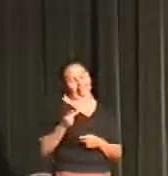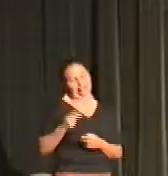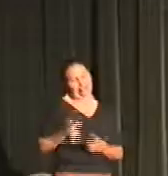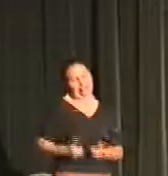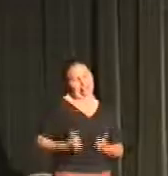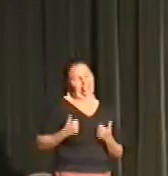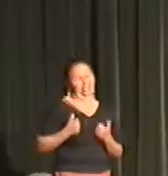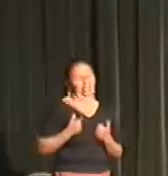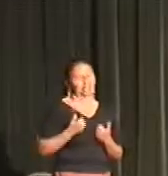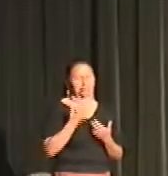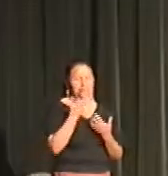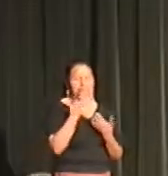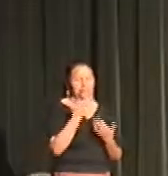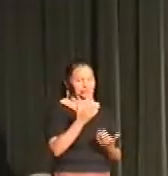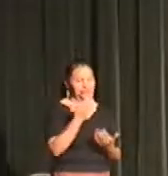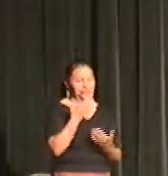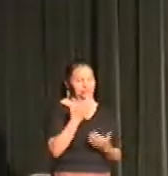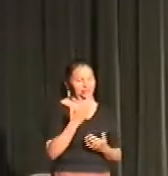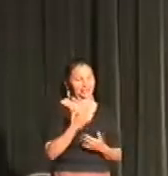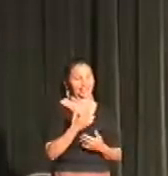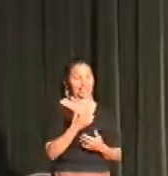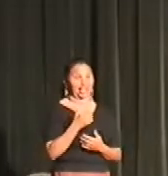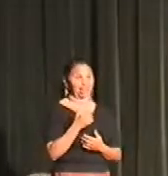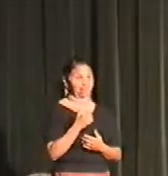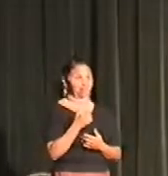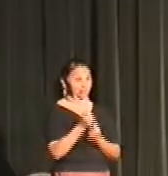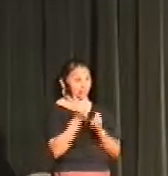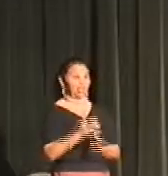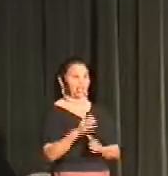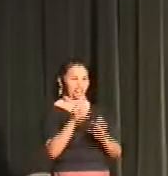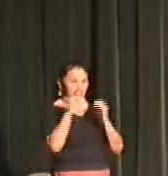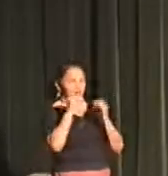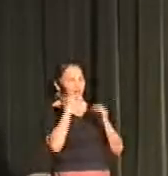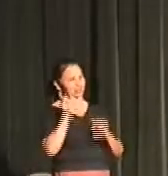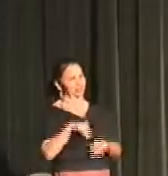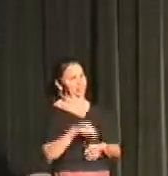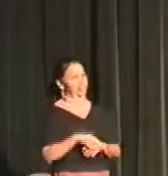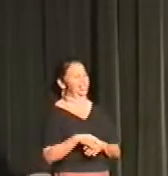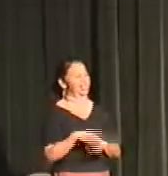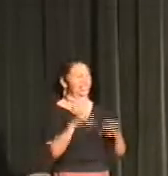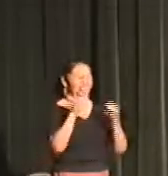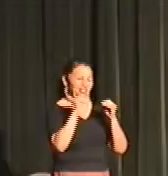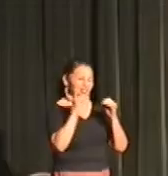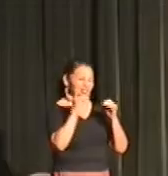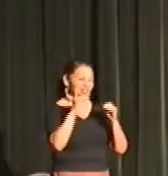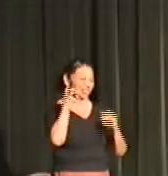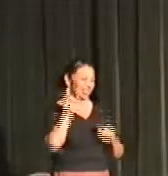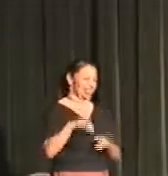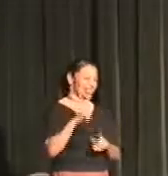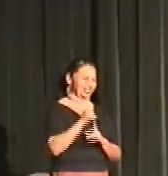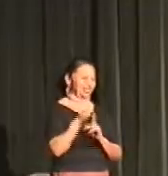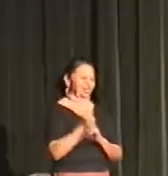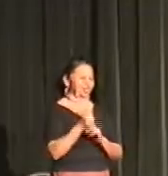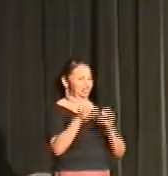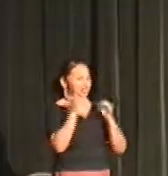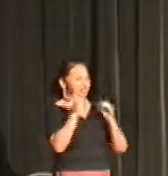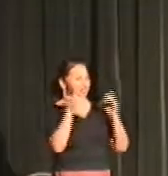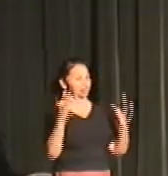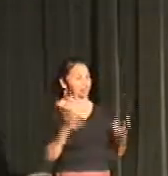so grateful, you know, that Gail taught me about that. And it has been something that has taught me so much in life. I mean, you know, this weekend you're going to see